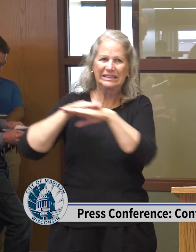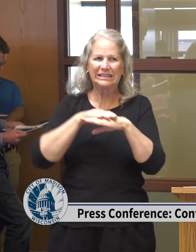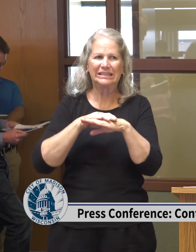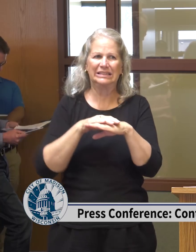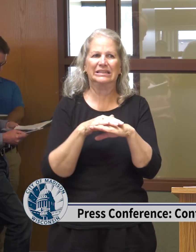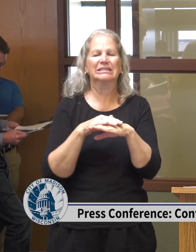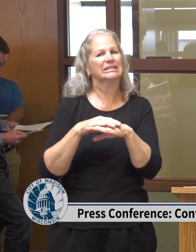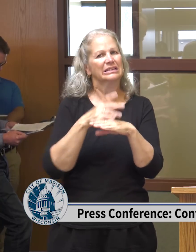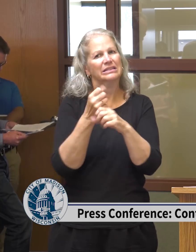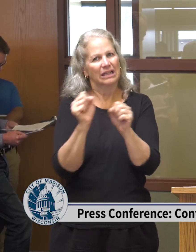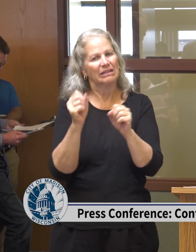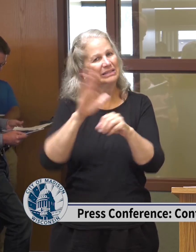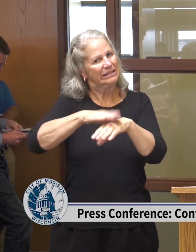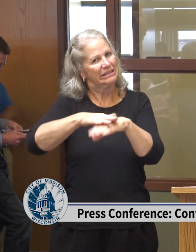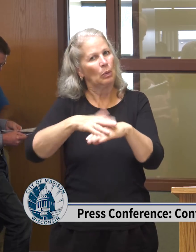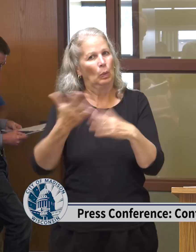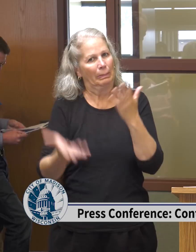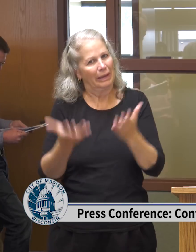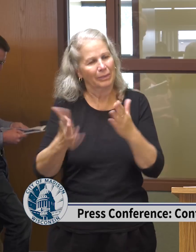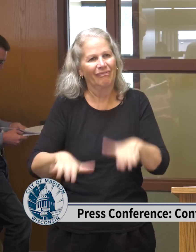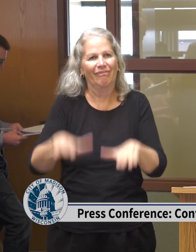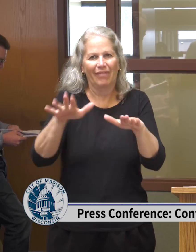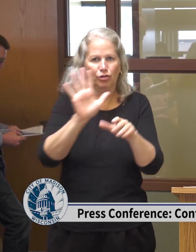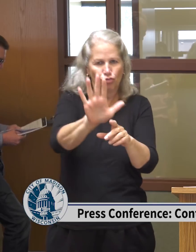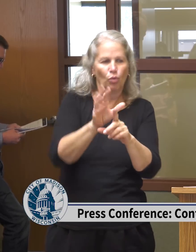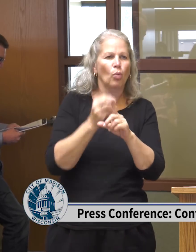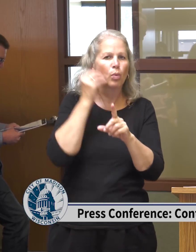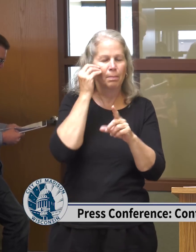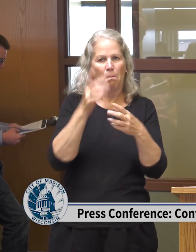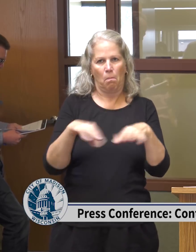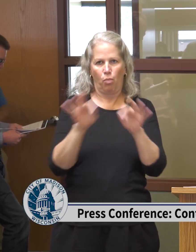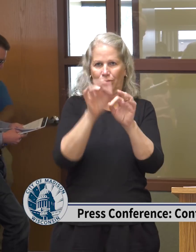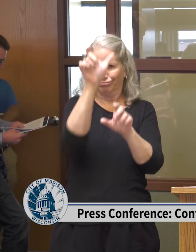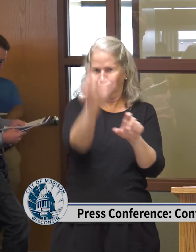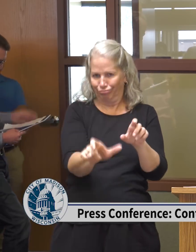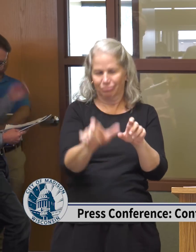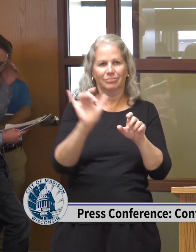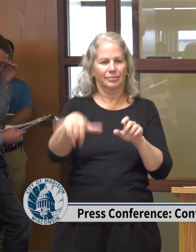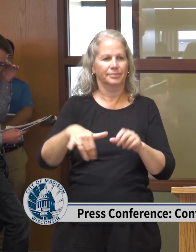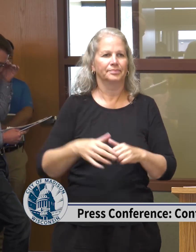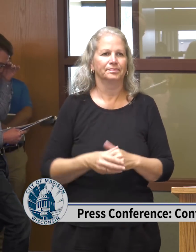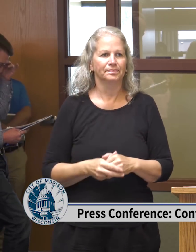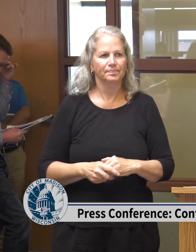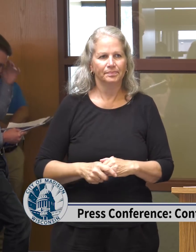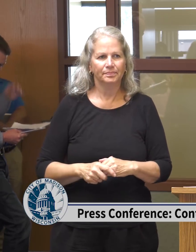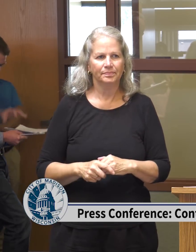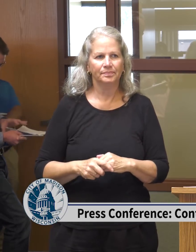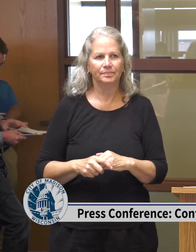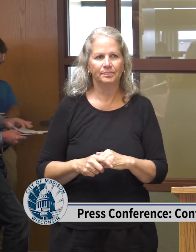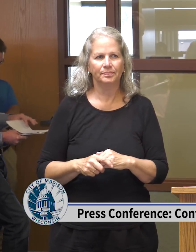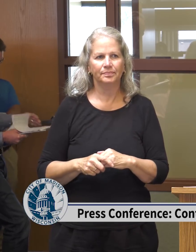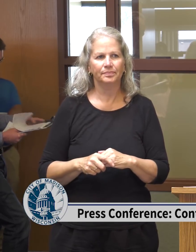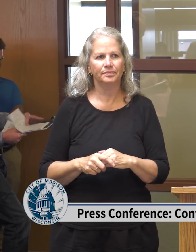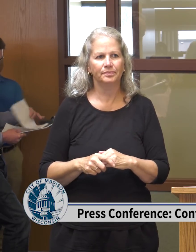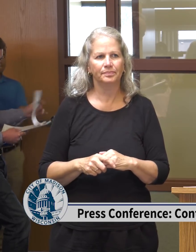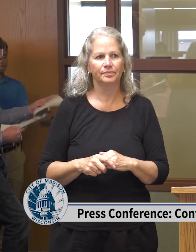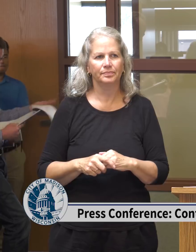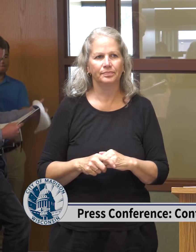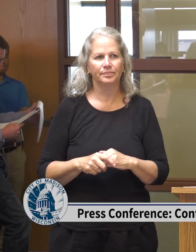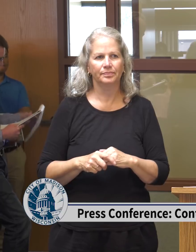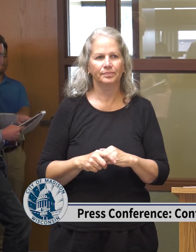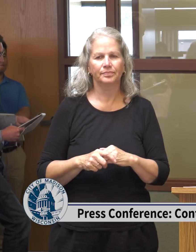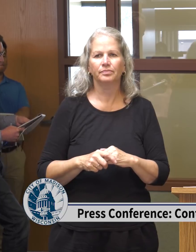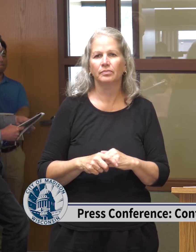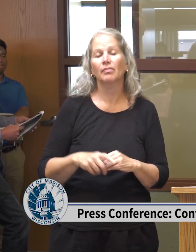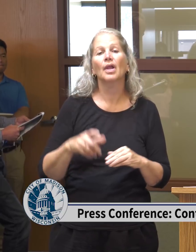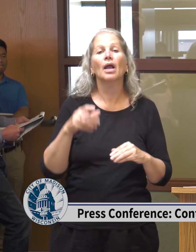Truax runway to the old site of the Shopko department store, and staying